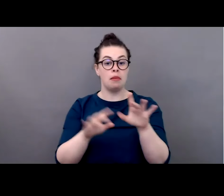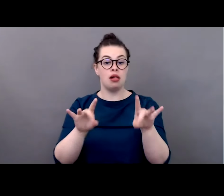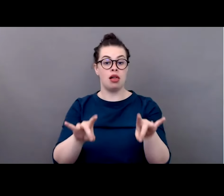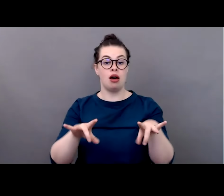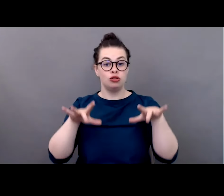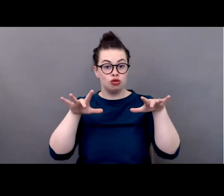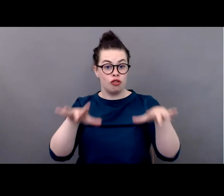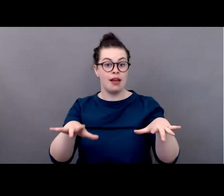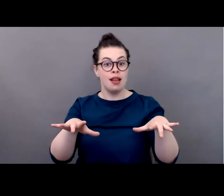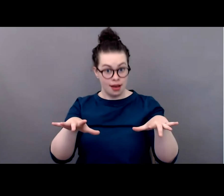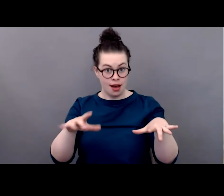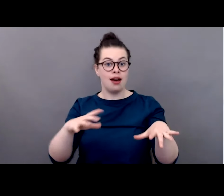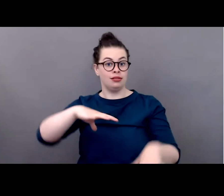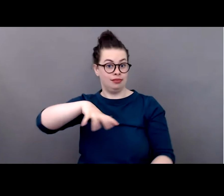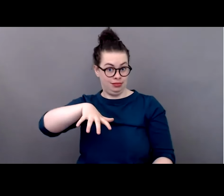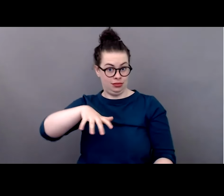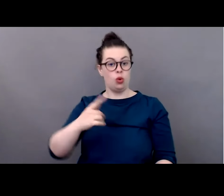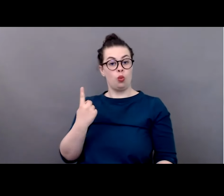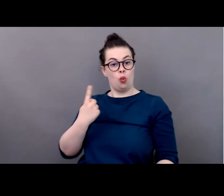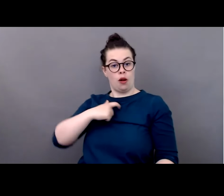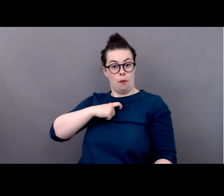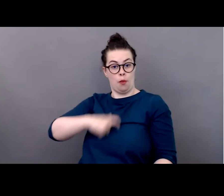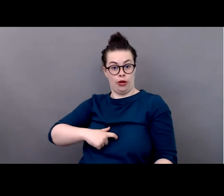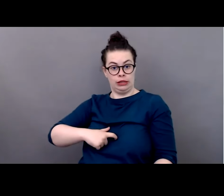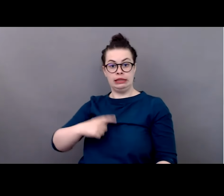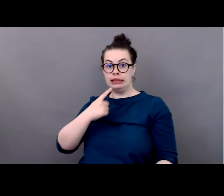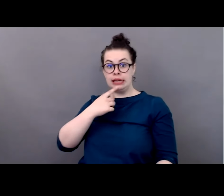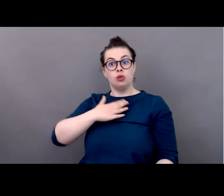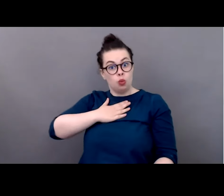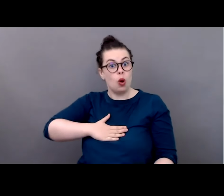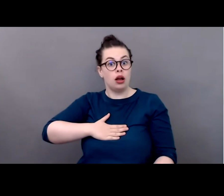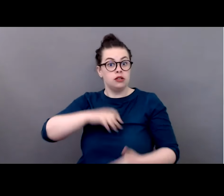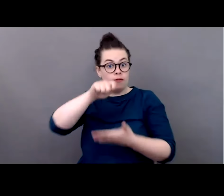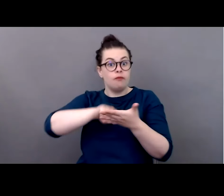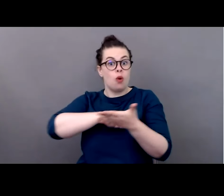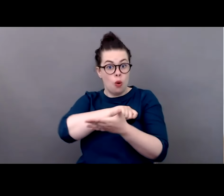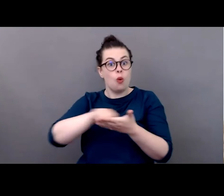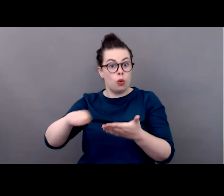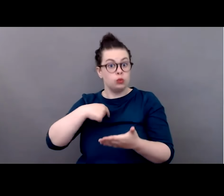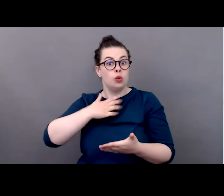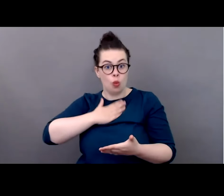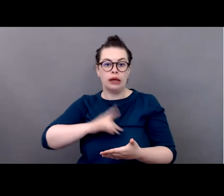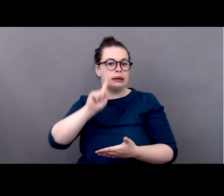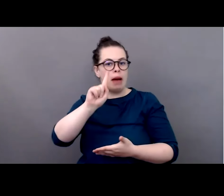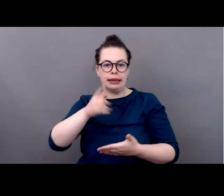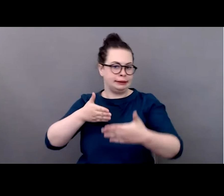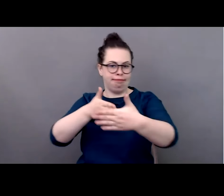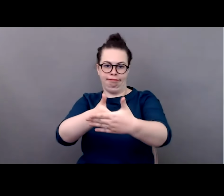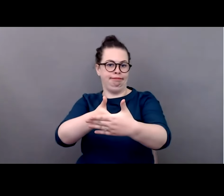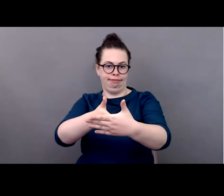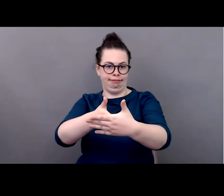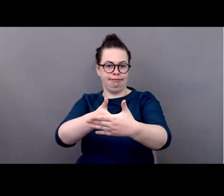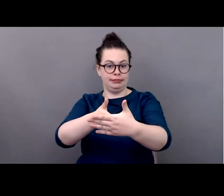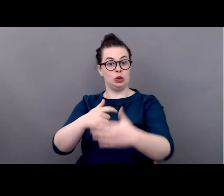person could not access the polling station. The question was accessibility. So the committee decided her